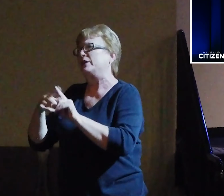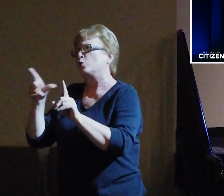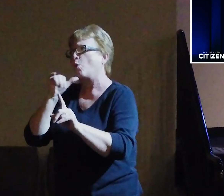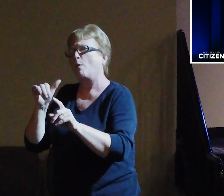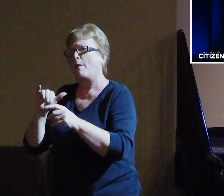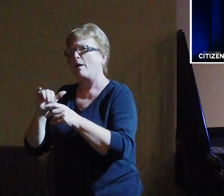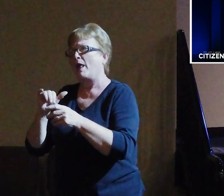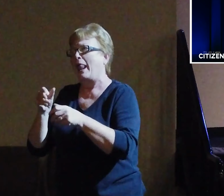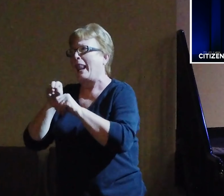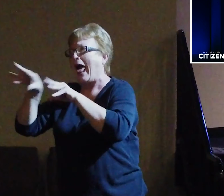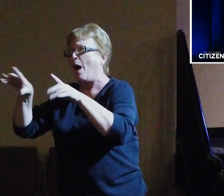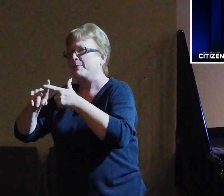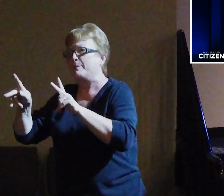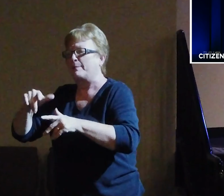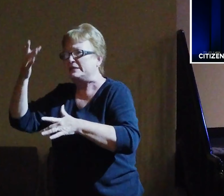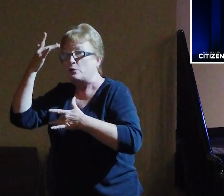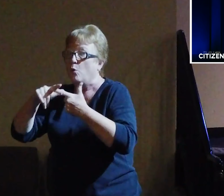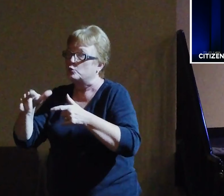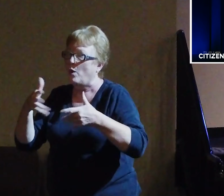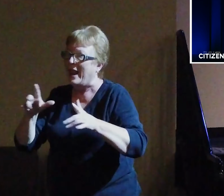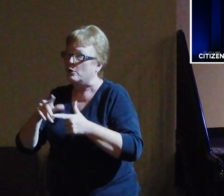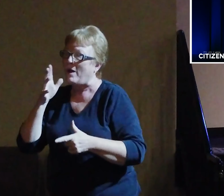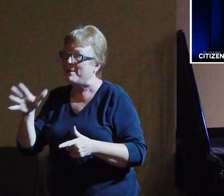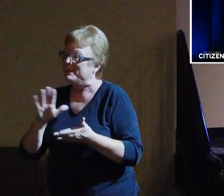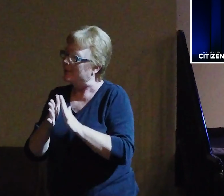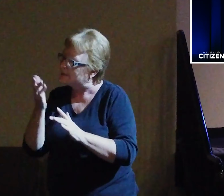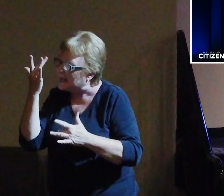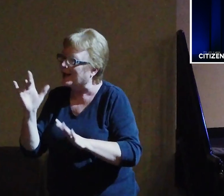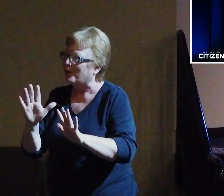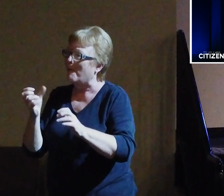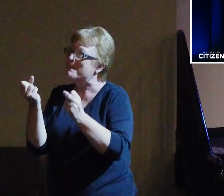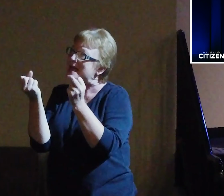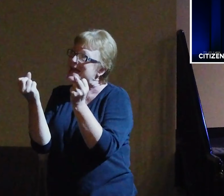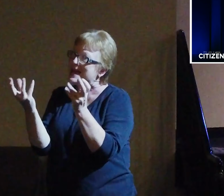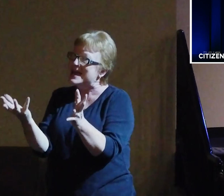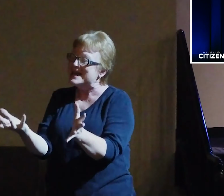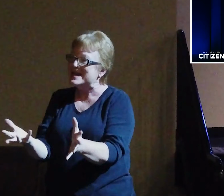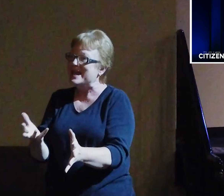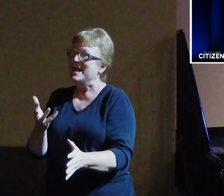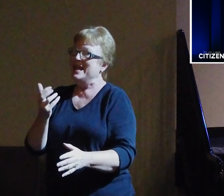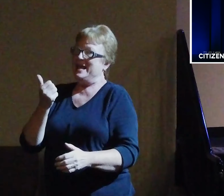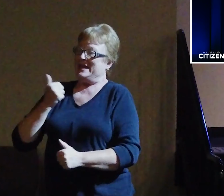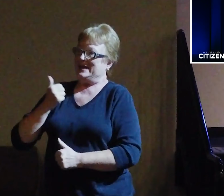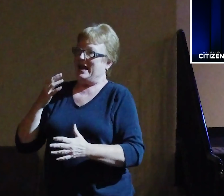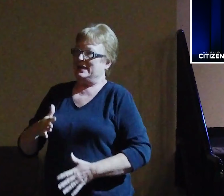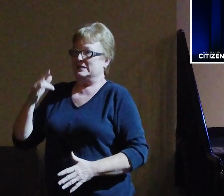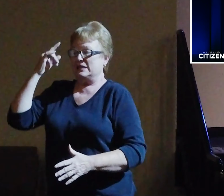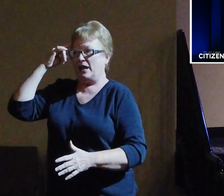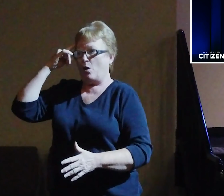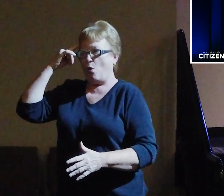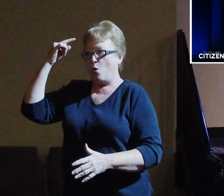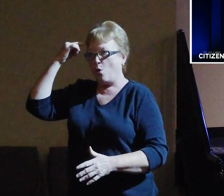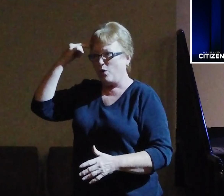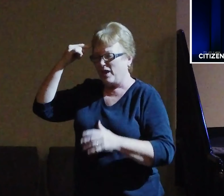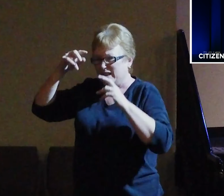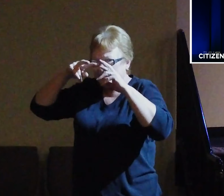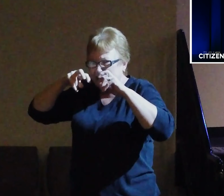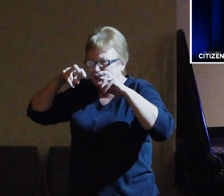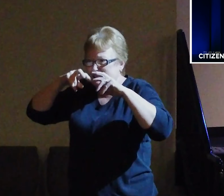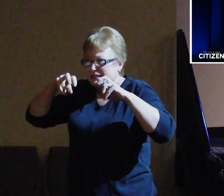especially grandma. Don't get grandma sick. In general, many Canadians have proven that critical thinking and